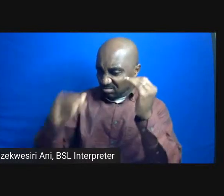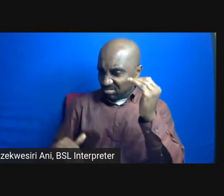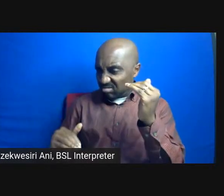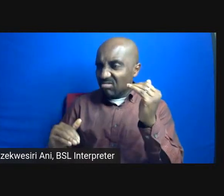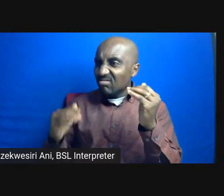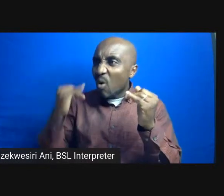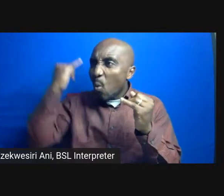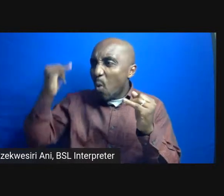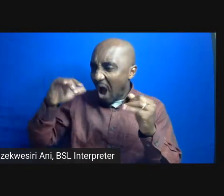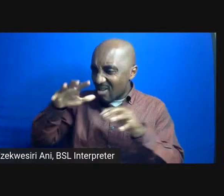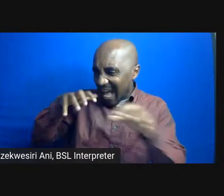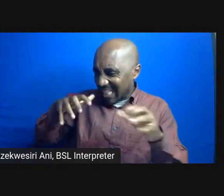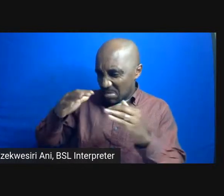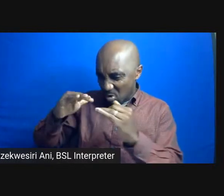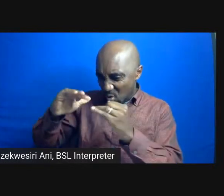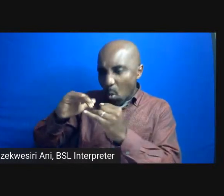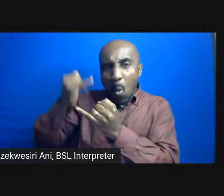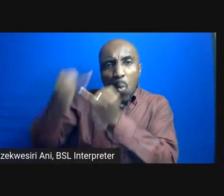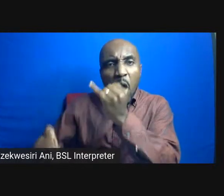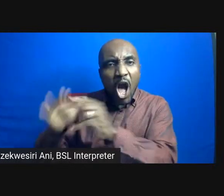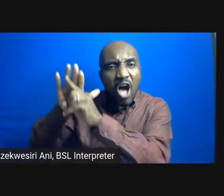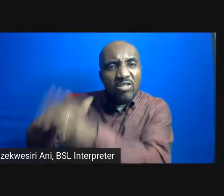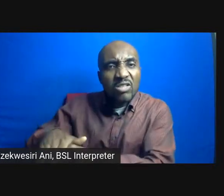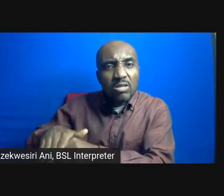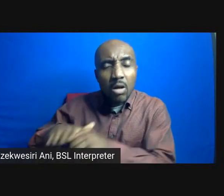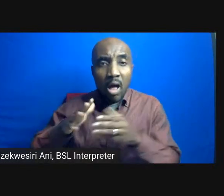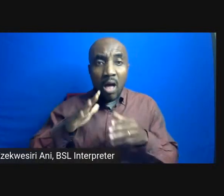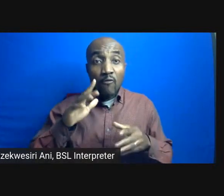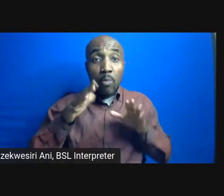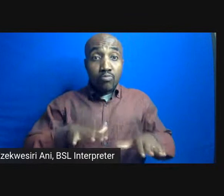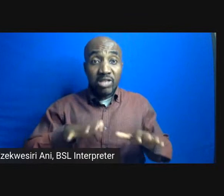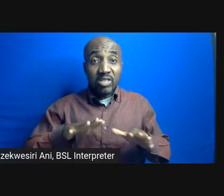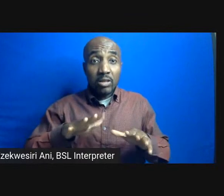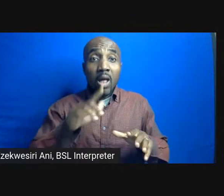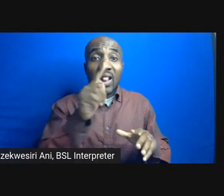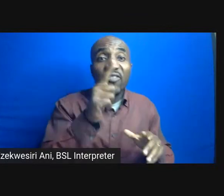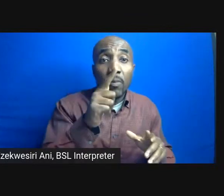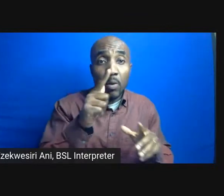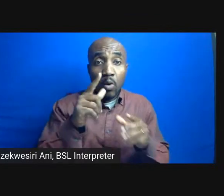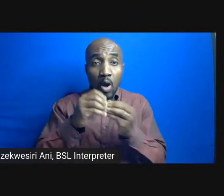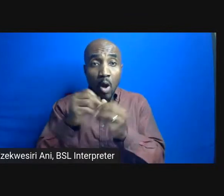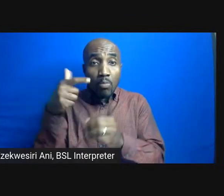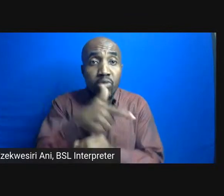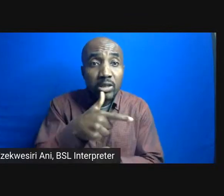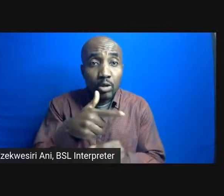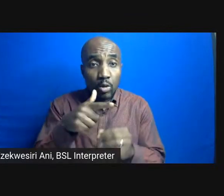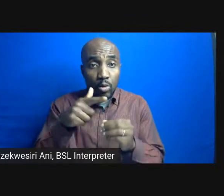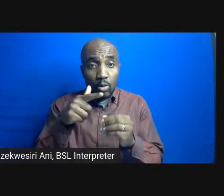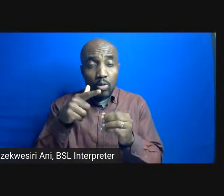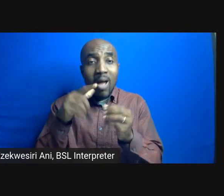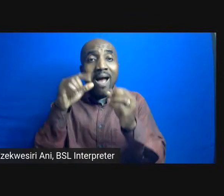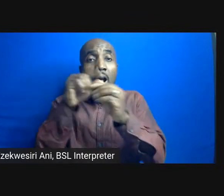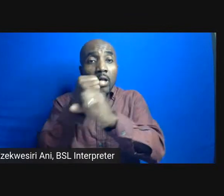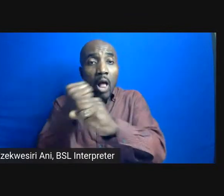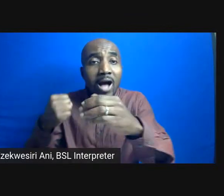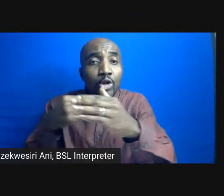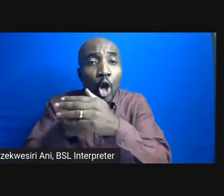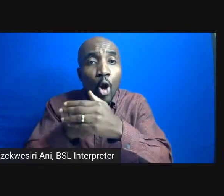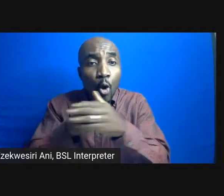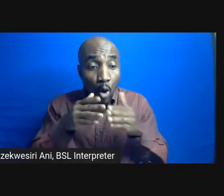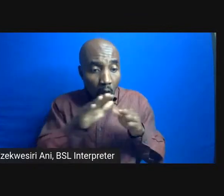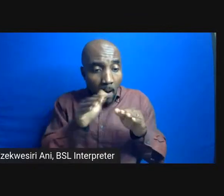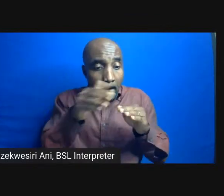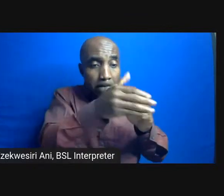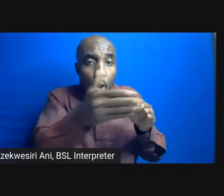Britain, ships left the ports of Liverpool, Bristol, and Glasgow to trade in human